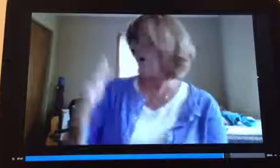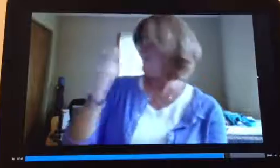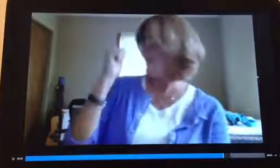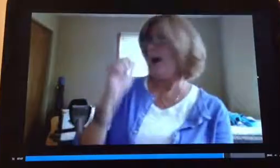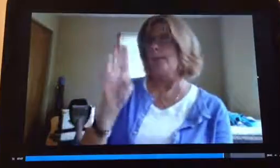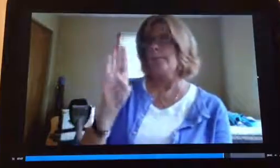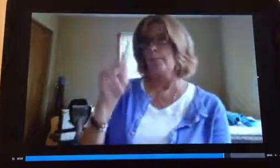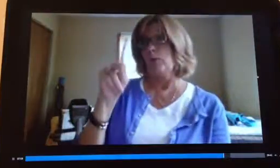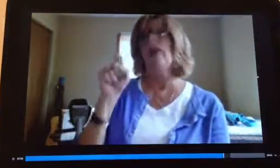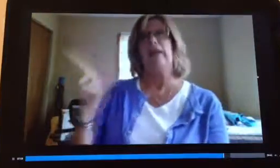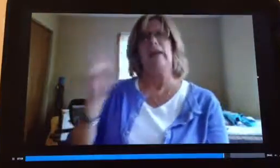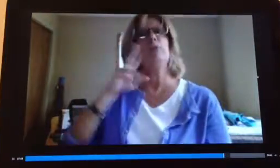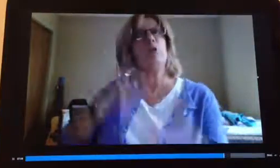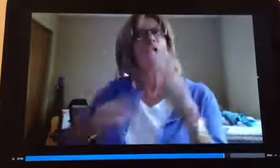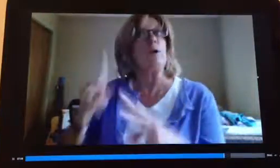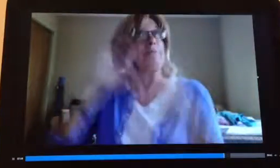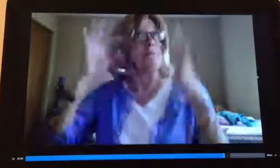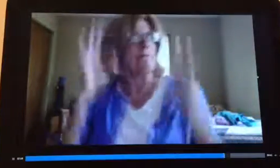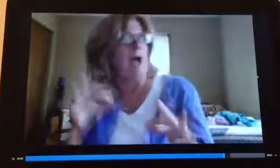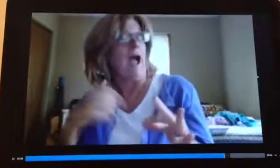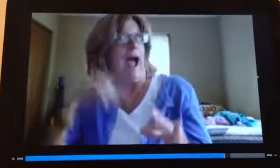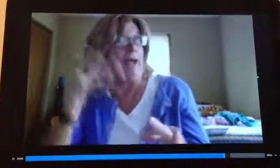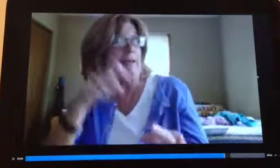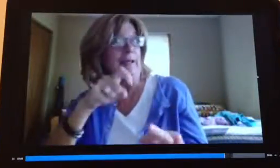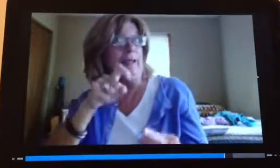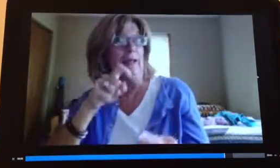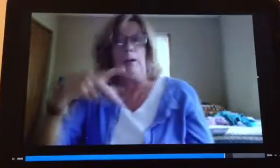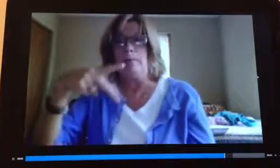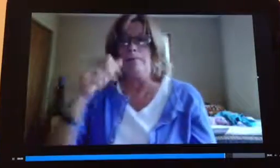would take 25 minutes or so to work on them. And